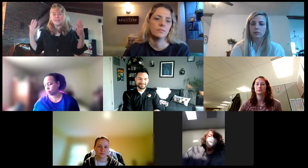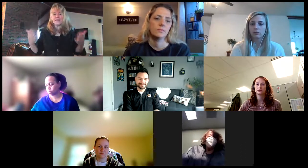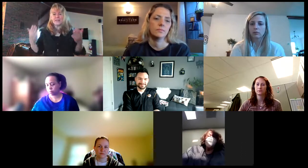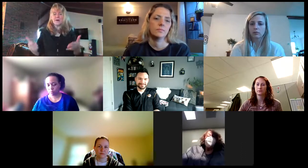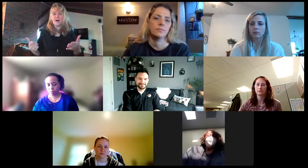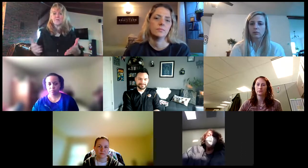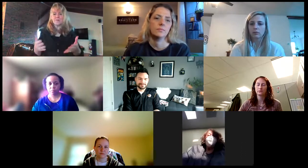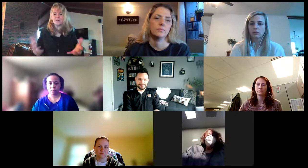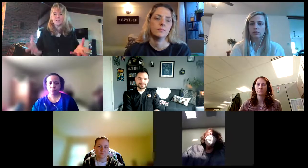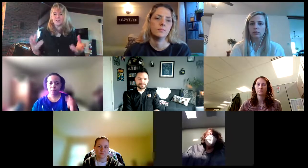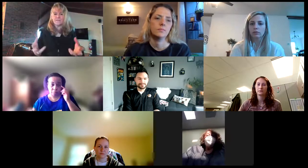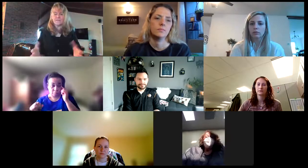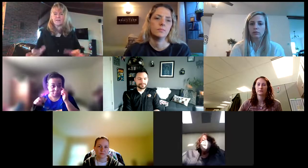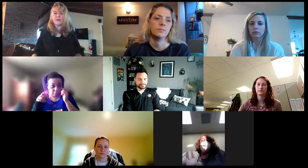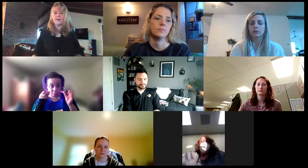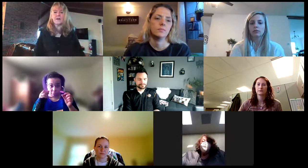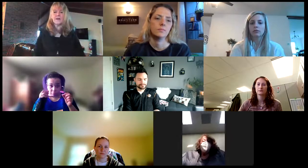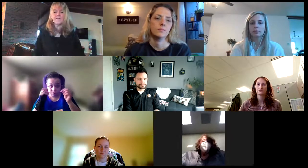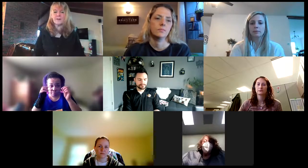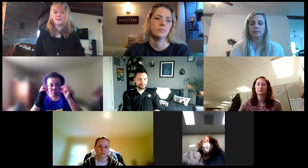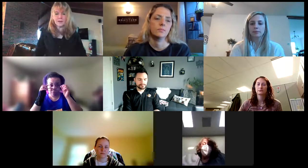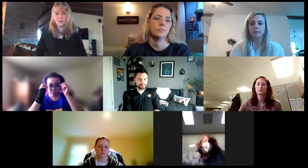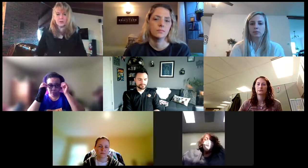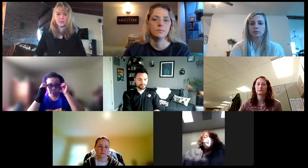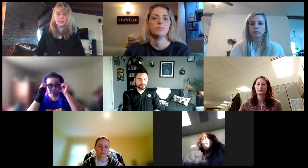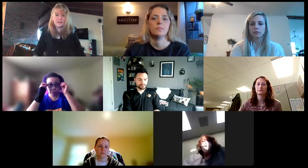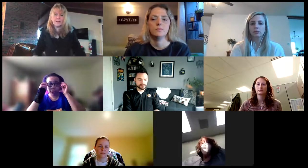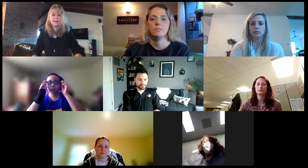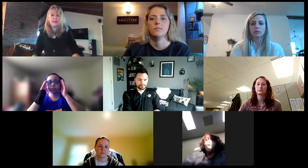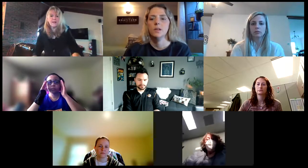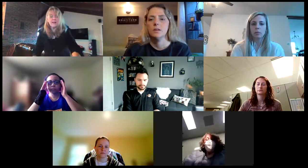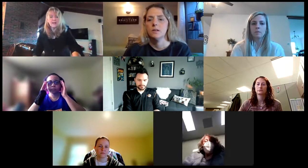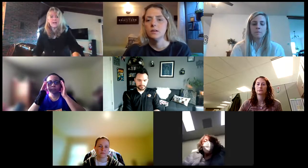the thinking behind when you're learning fingerspelled words.